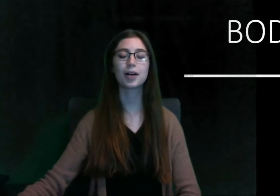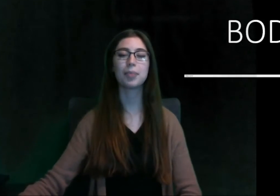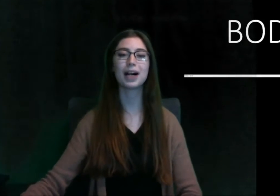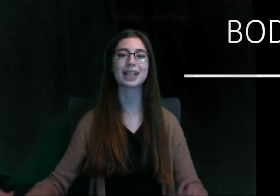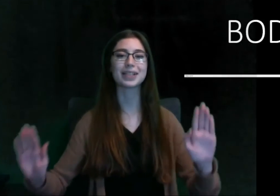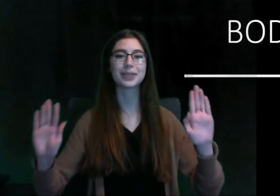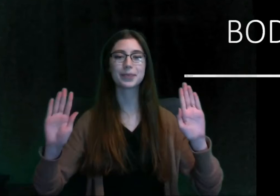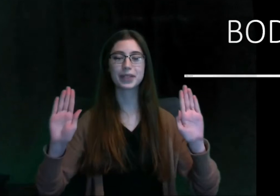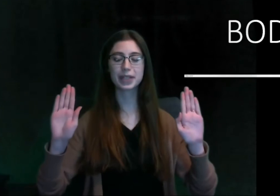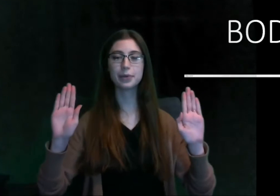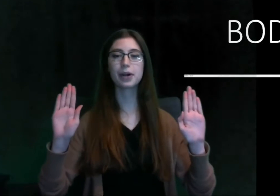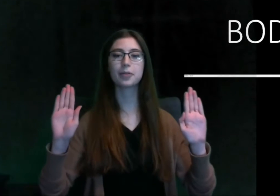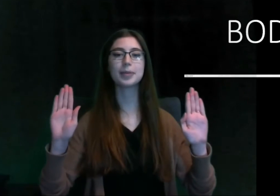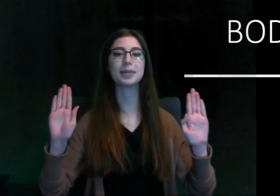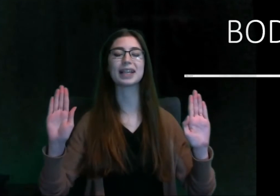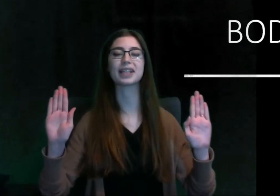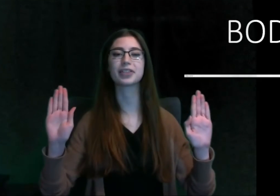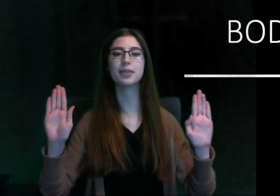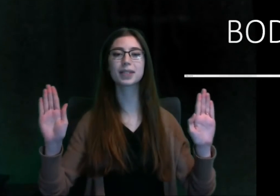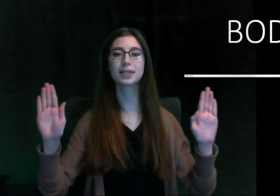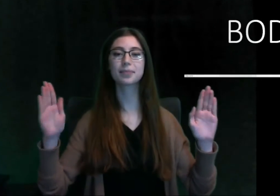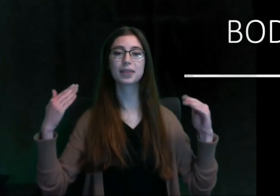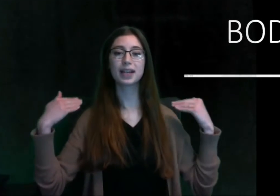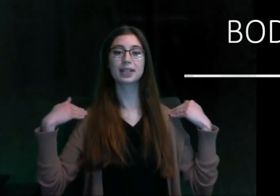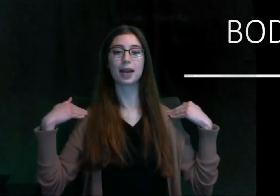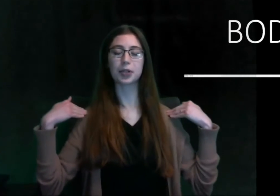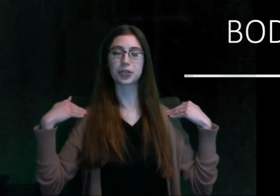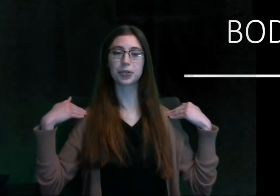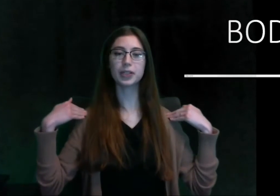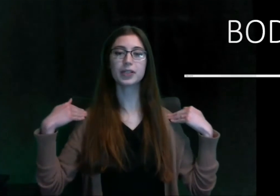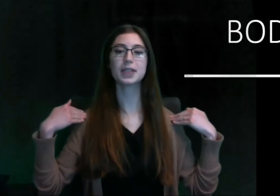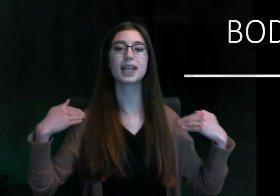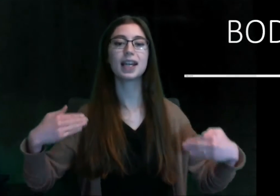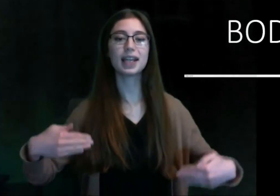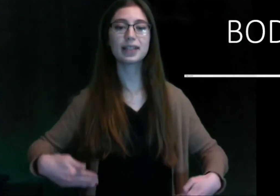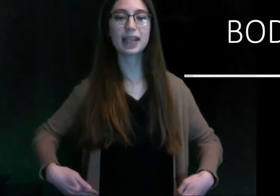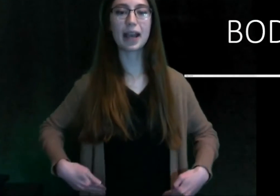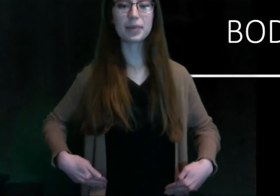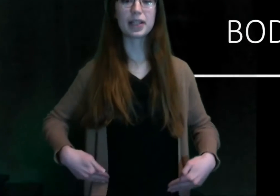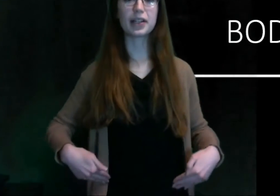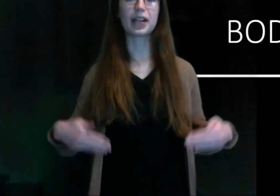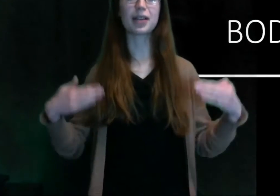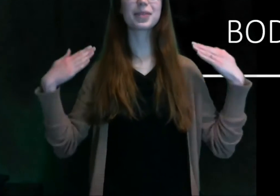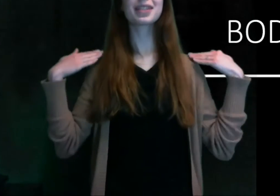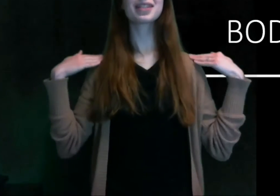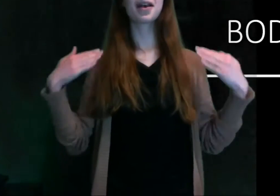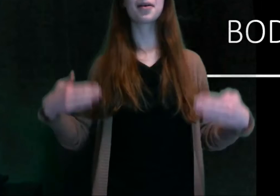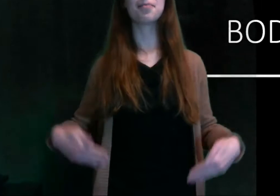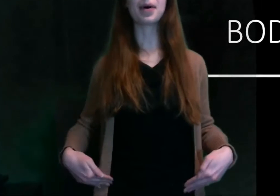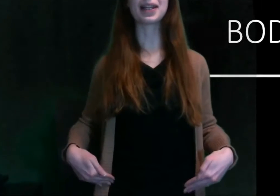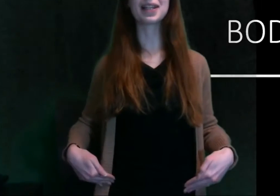Body. Two open B hand shapes. Tap your shoulders, and then tap near your hips. Body.